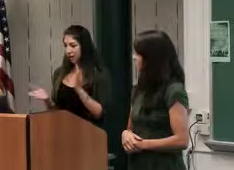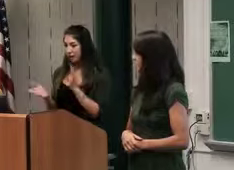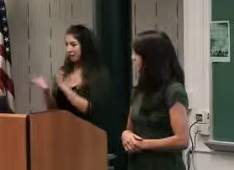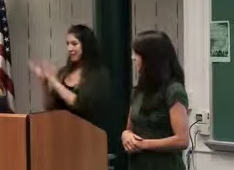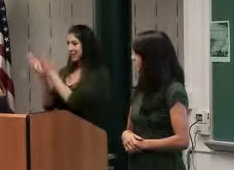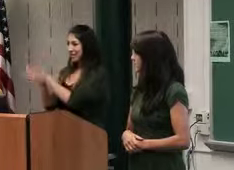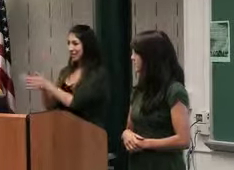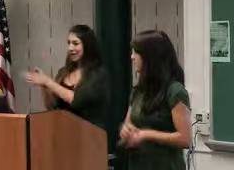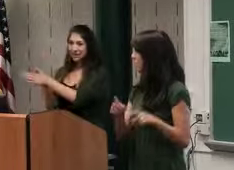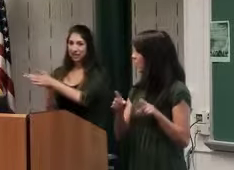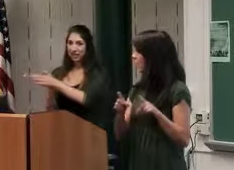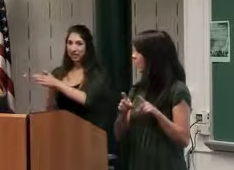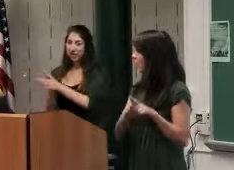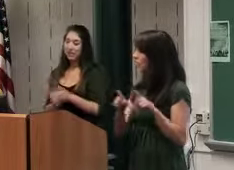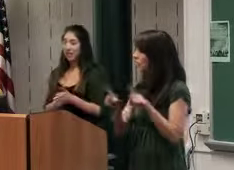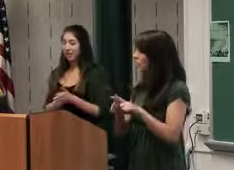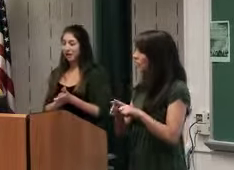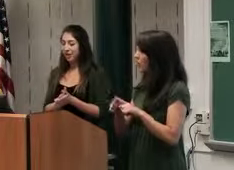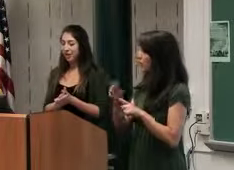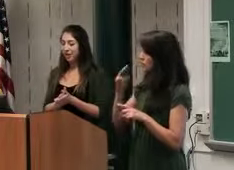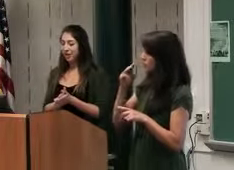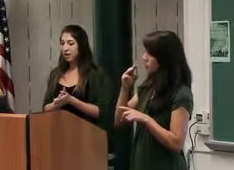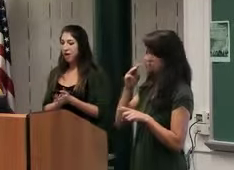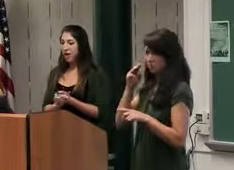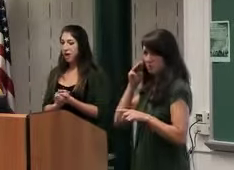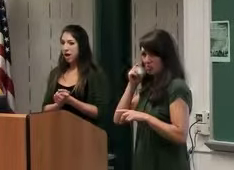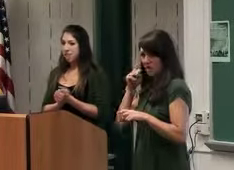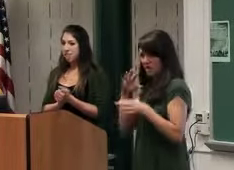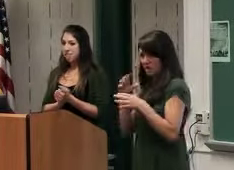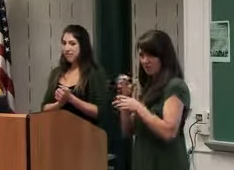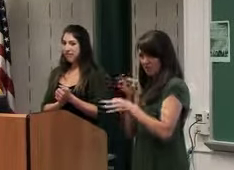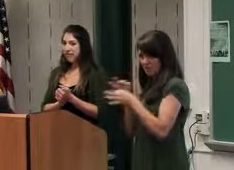I also did the same class as Monica explained earlier.